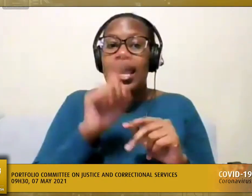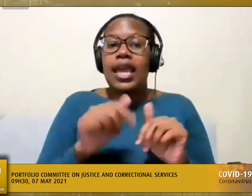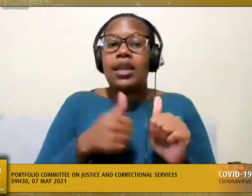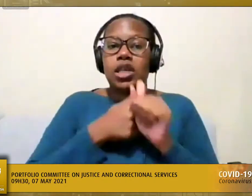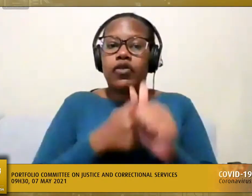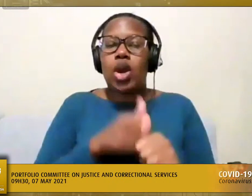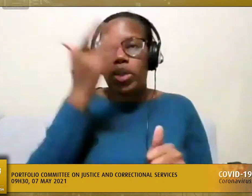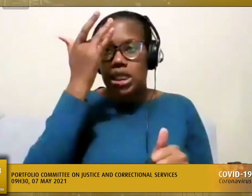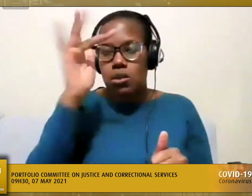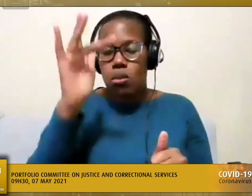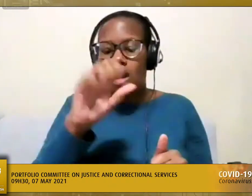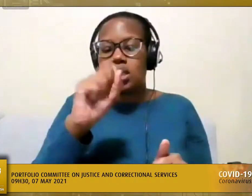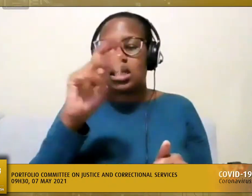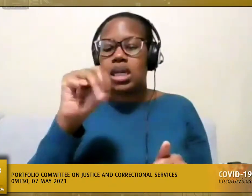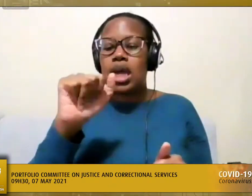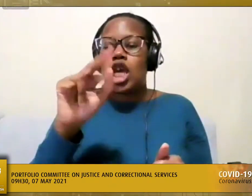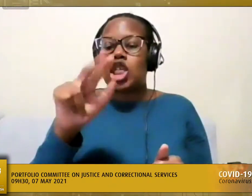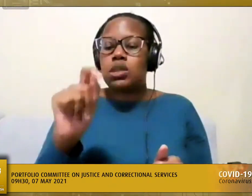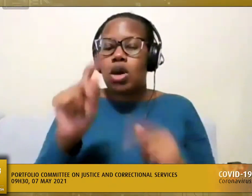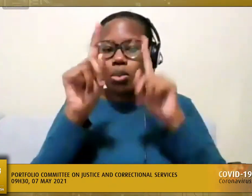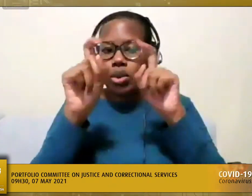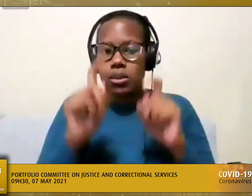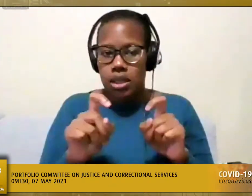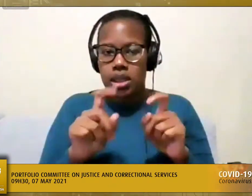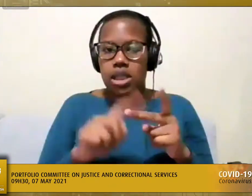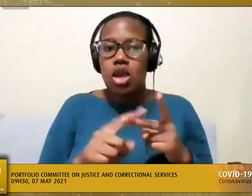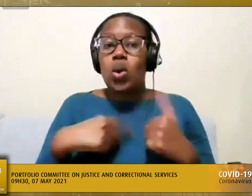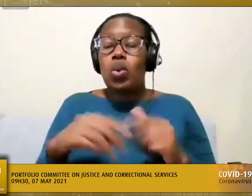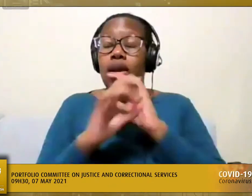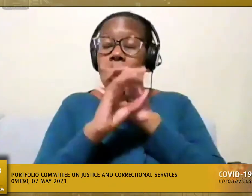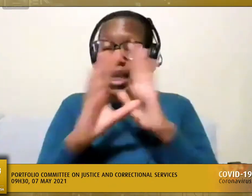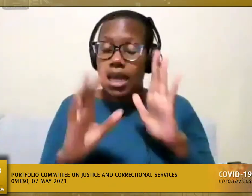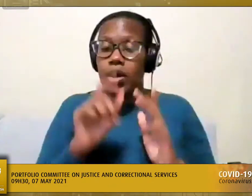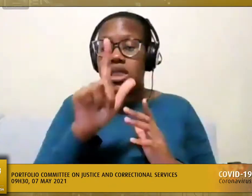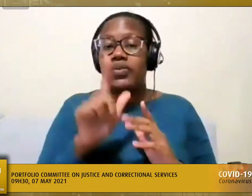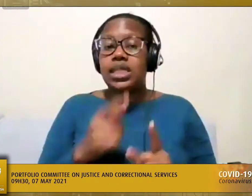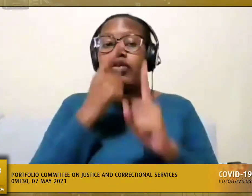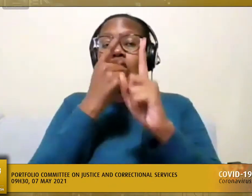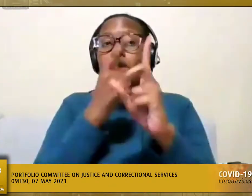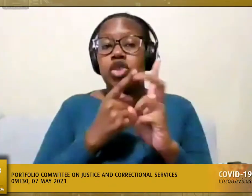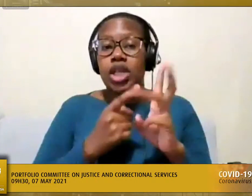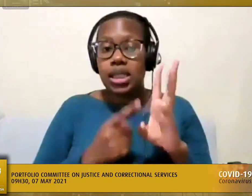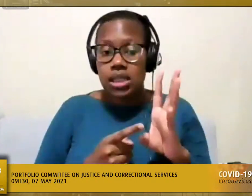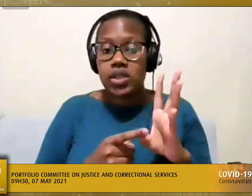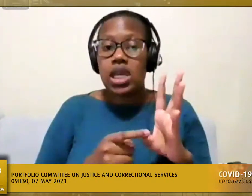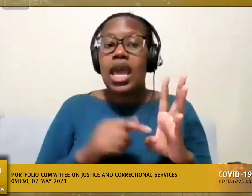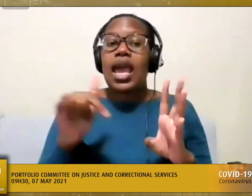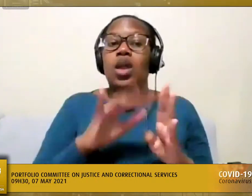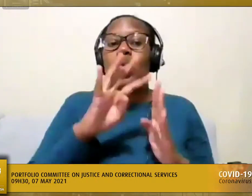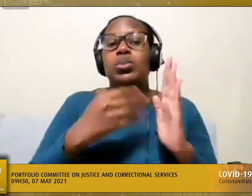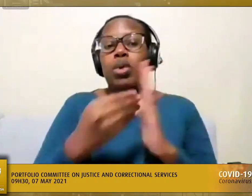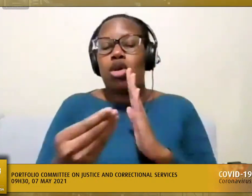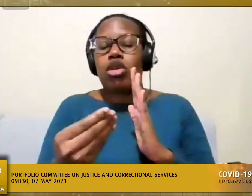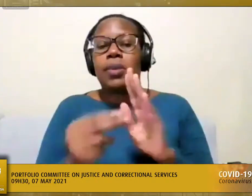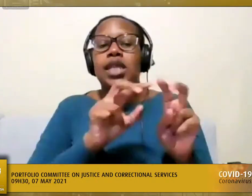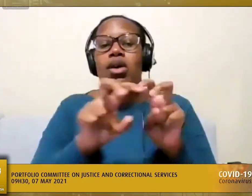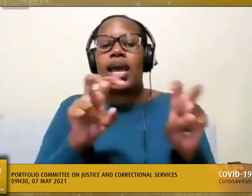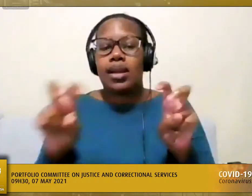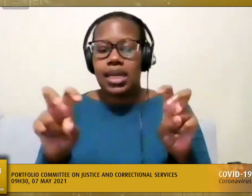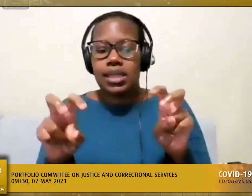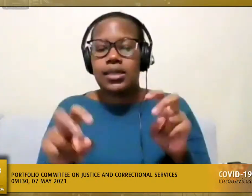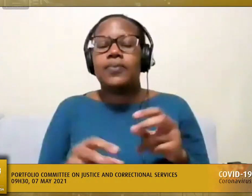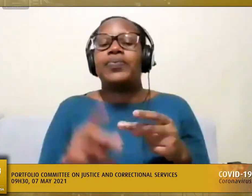principles and were clear about the 77 objectives and under which programs they have to be identified over